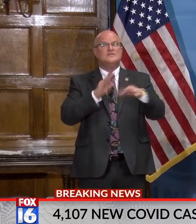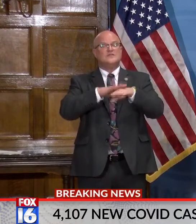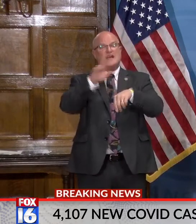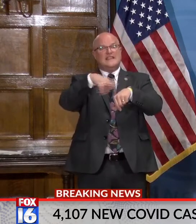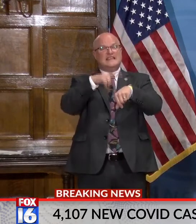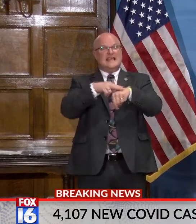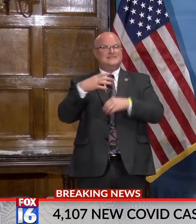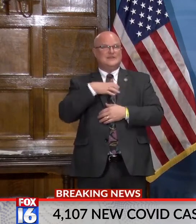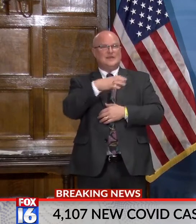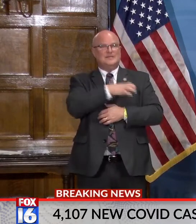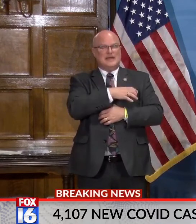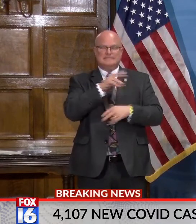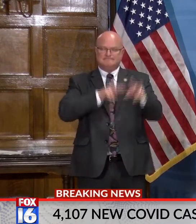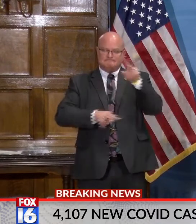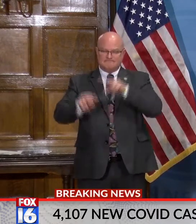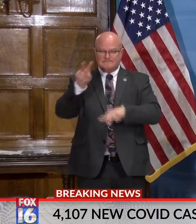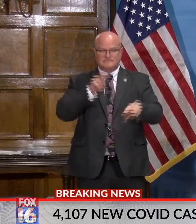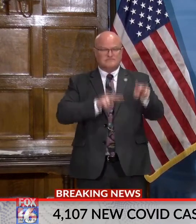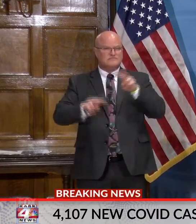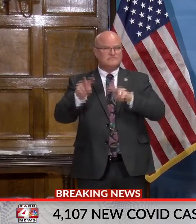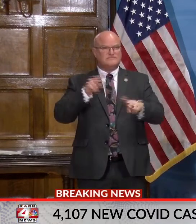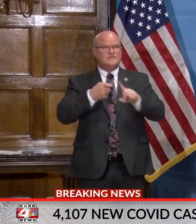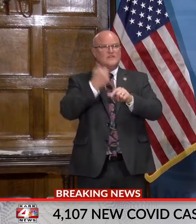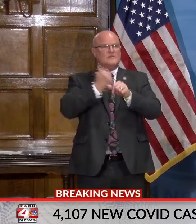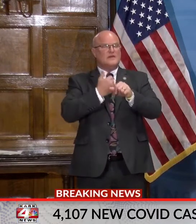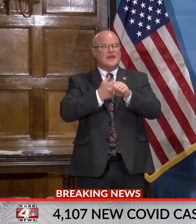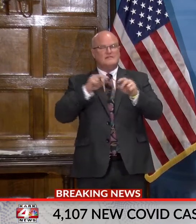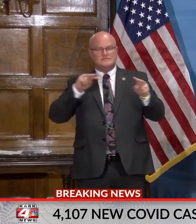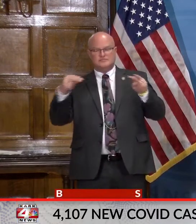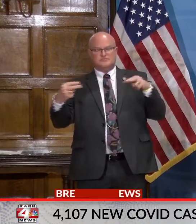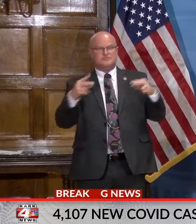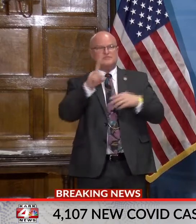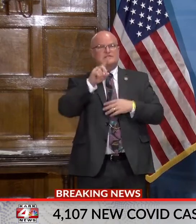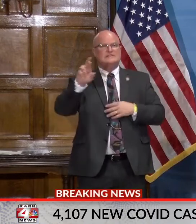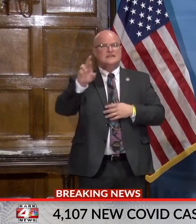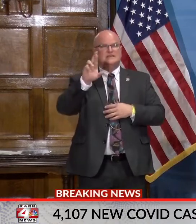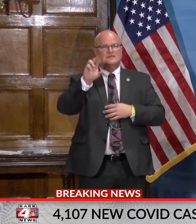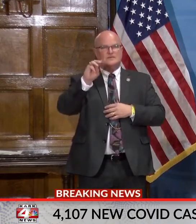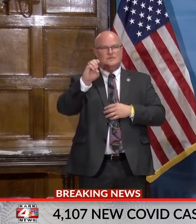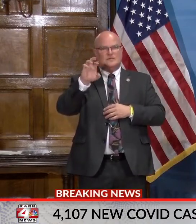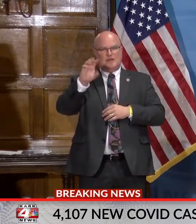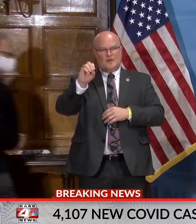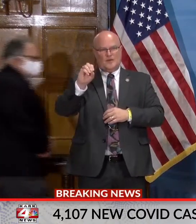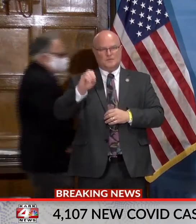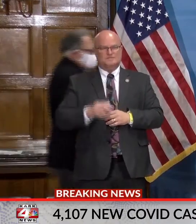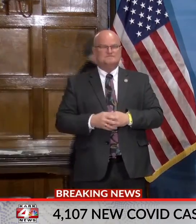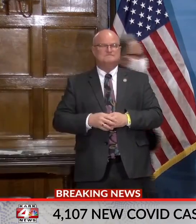national committee that's looked at this from every perspective, Dr. Romero.